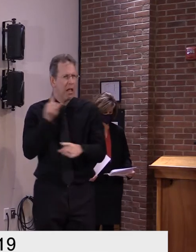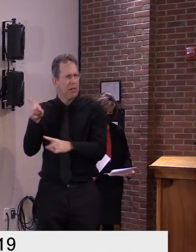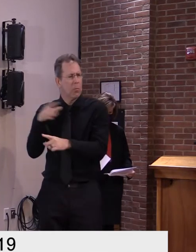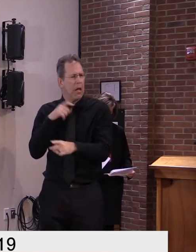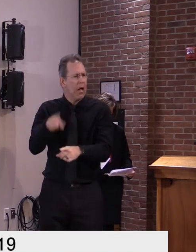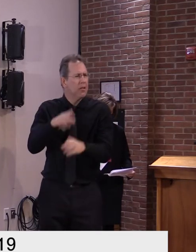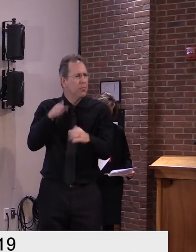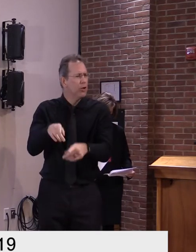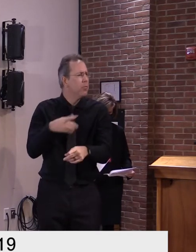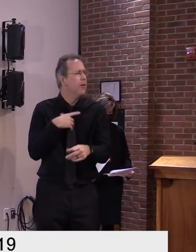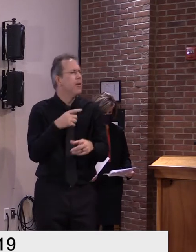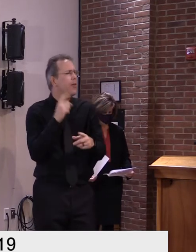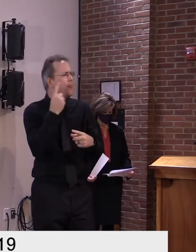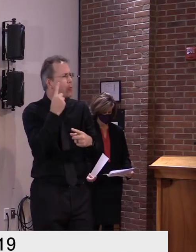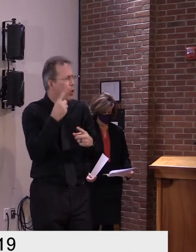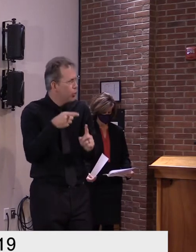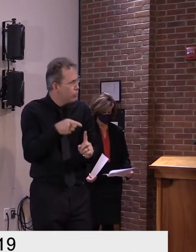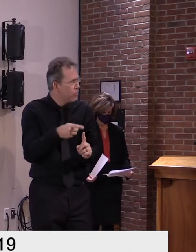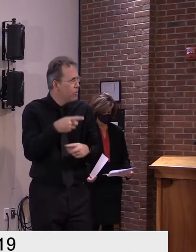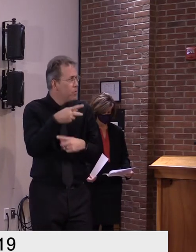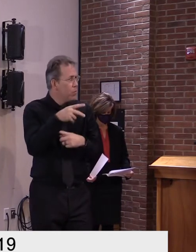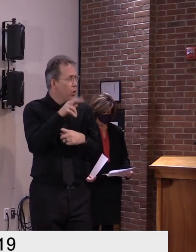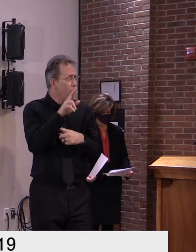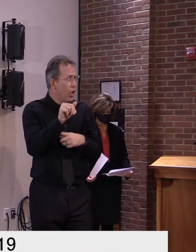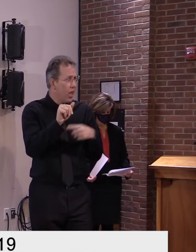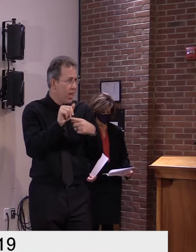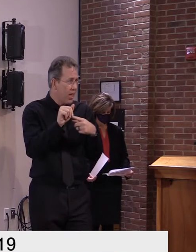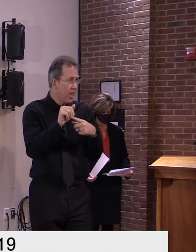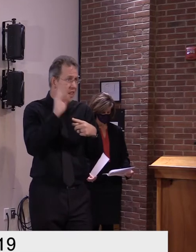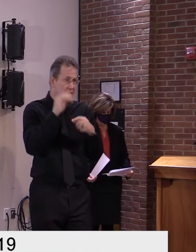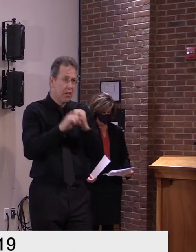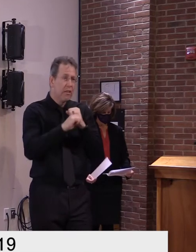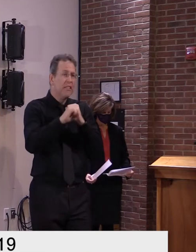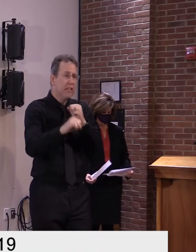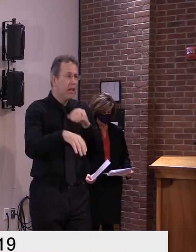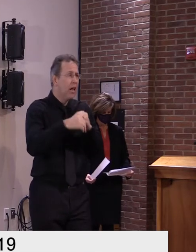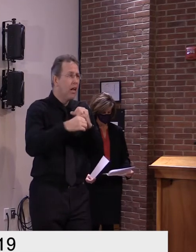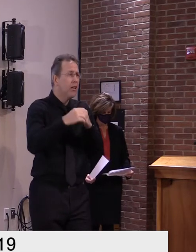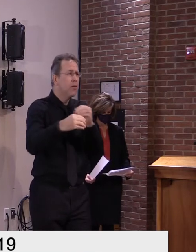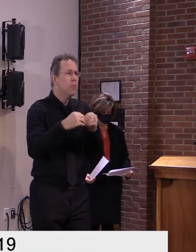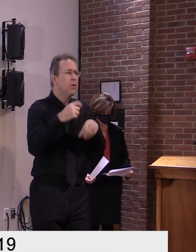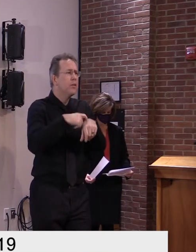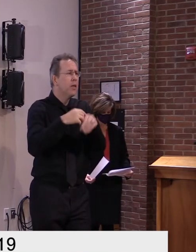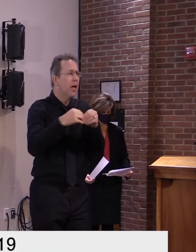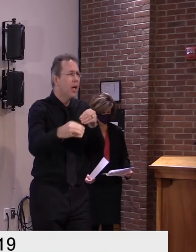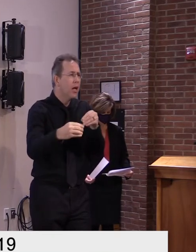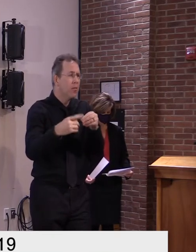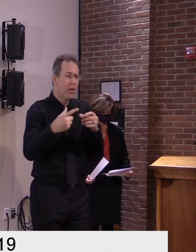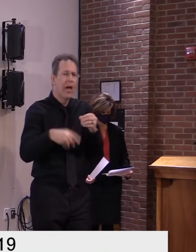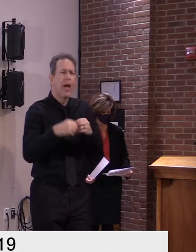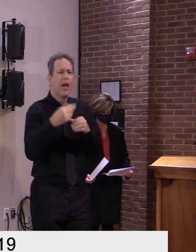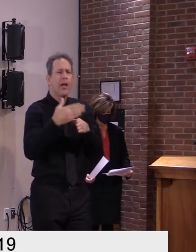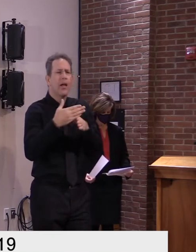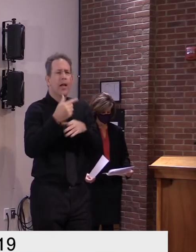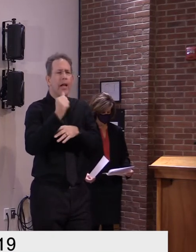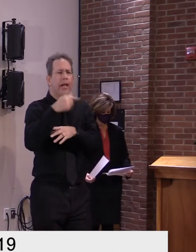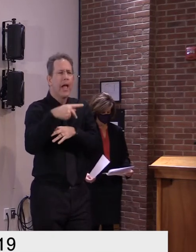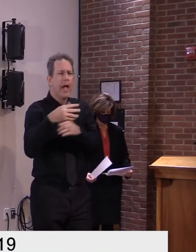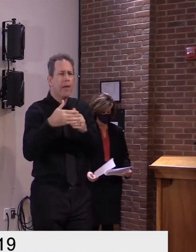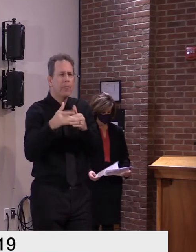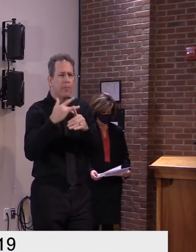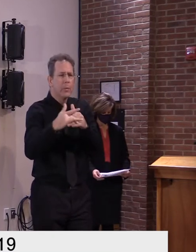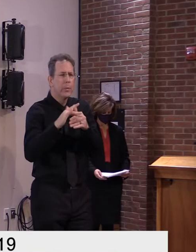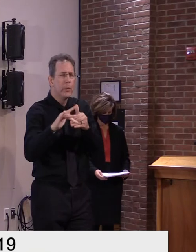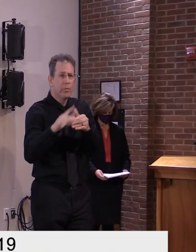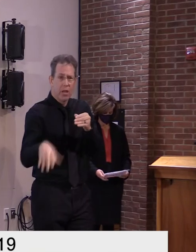that gap going to be? Well, it's a good question. I'm not sure that Commissioner Harrington can answer that. Because it all depends what they do in